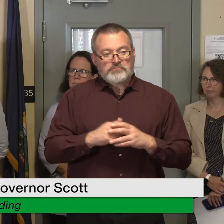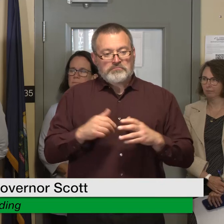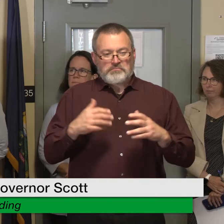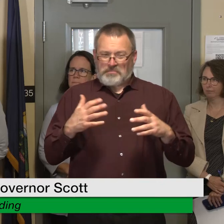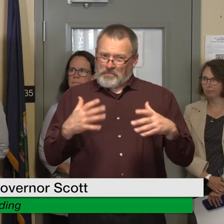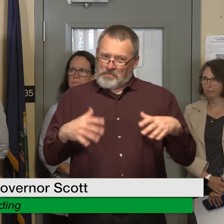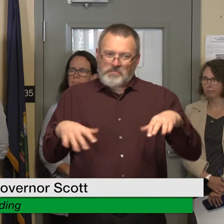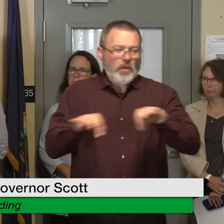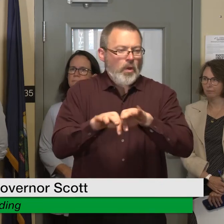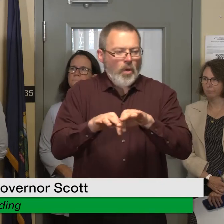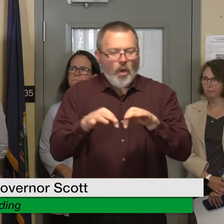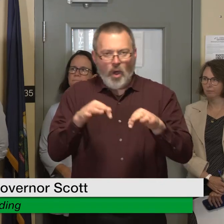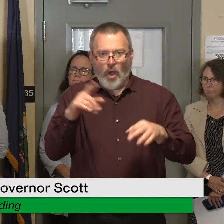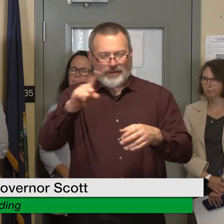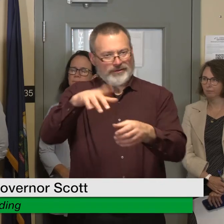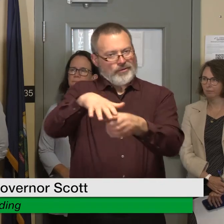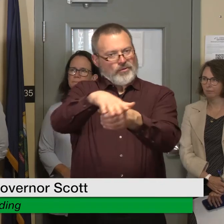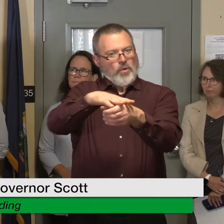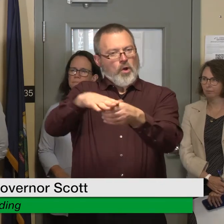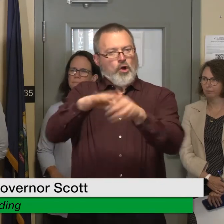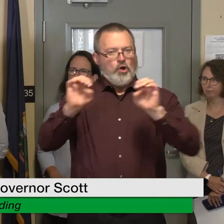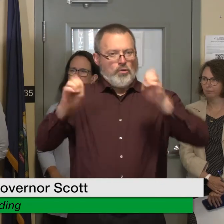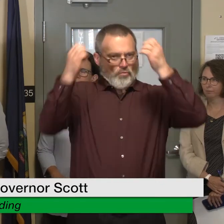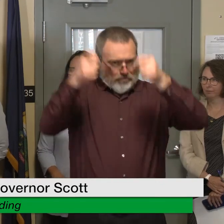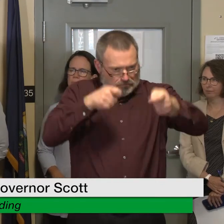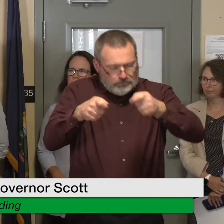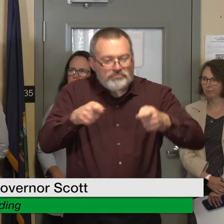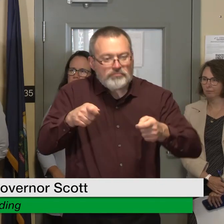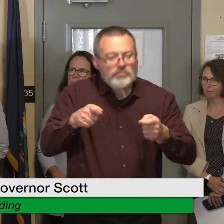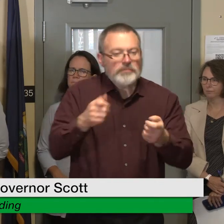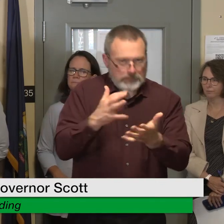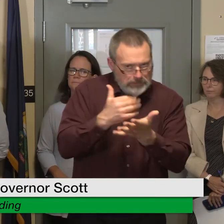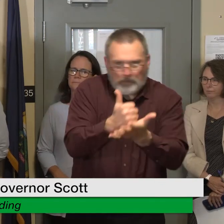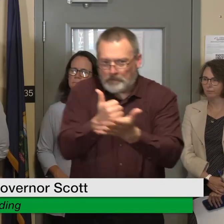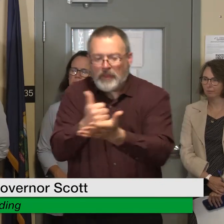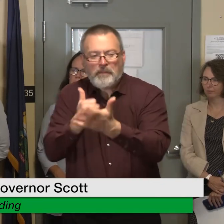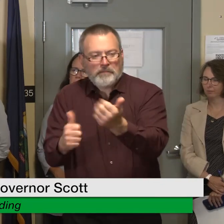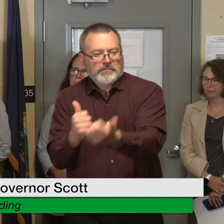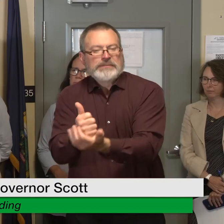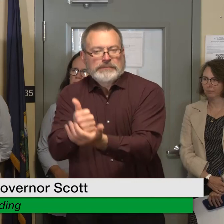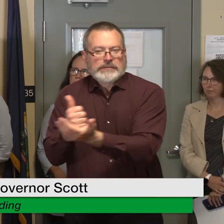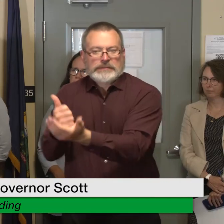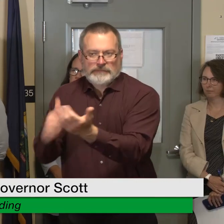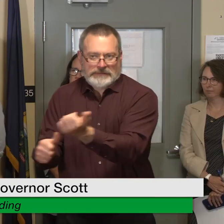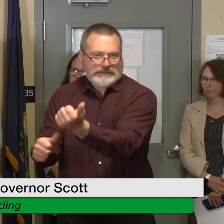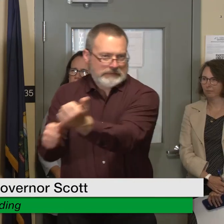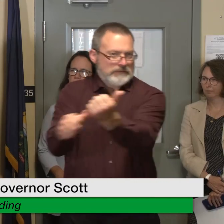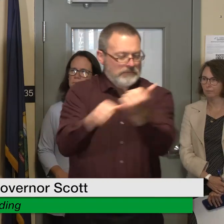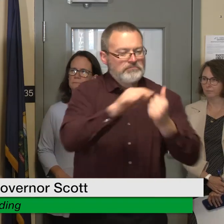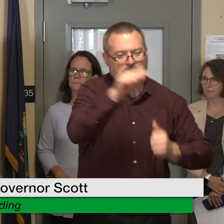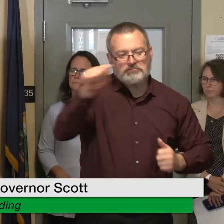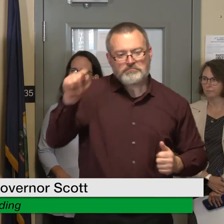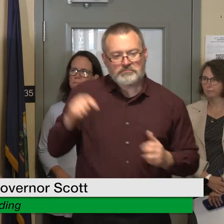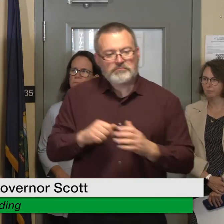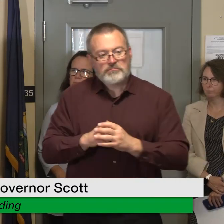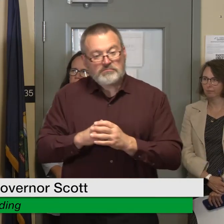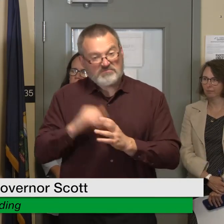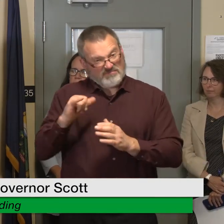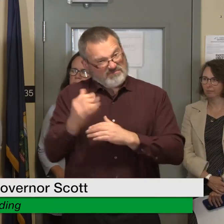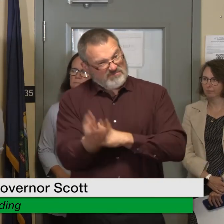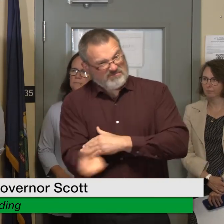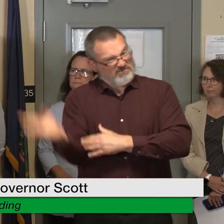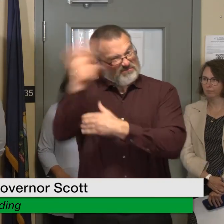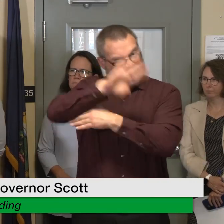directors to reach out whenever assistance is needed. We are available 24 hours a day and are eager to